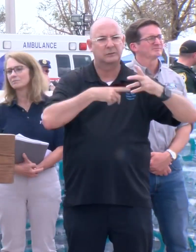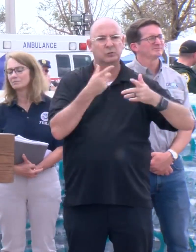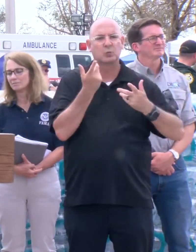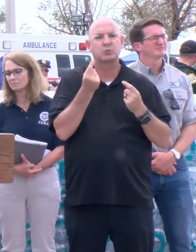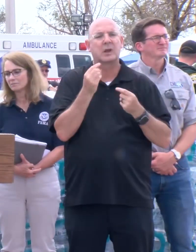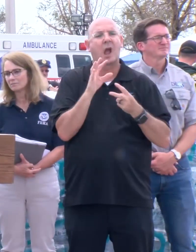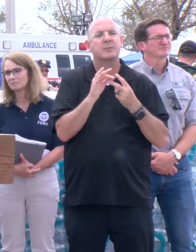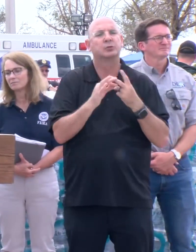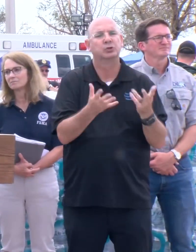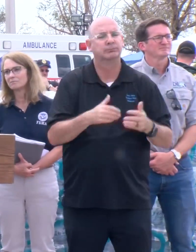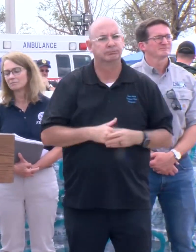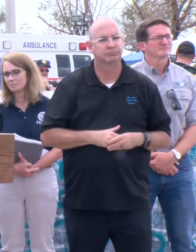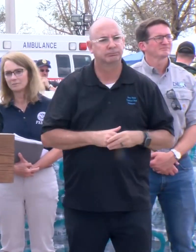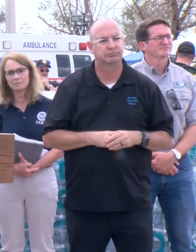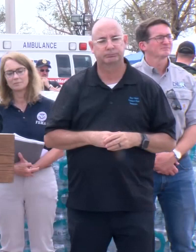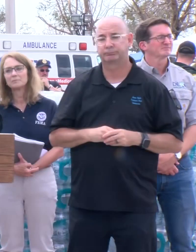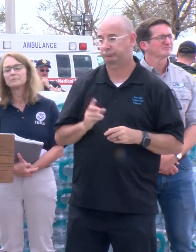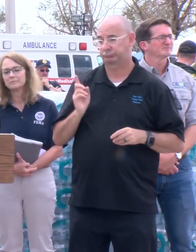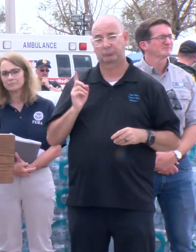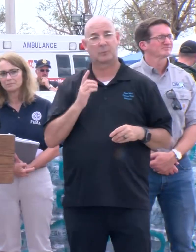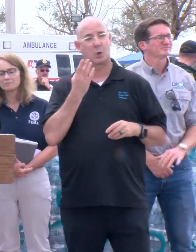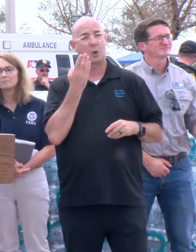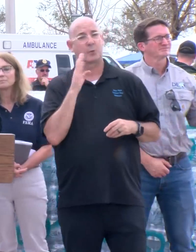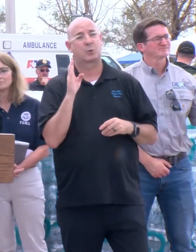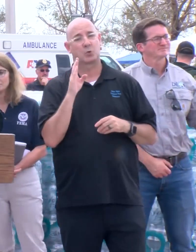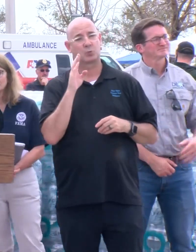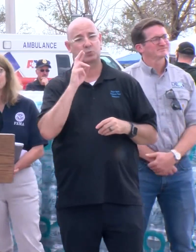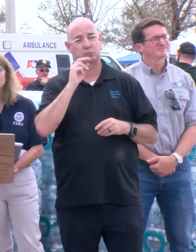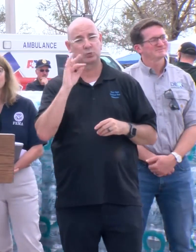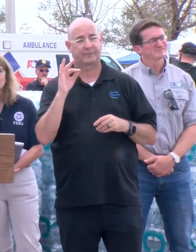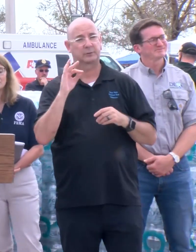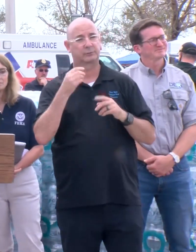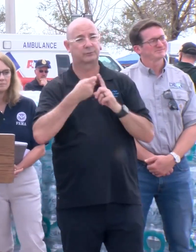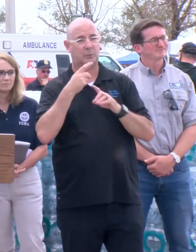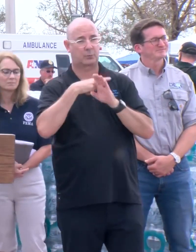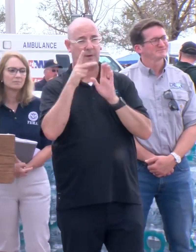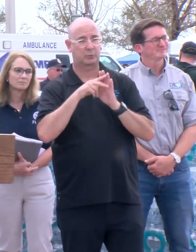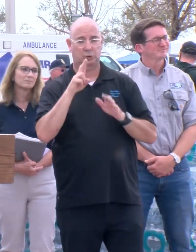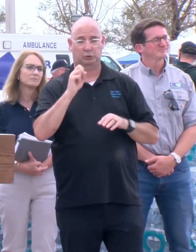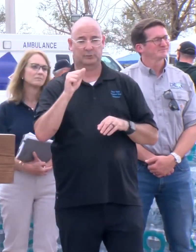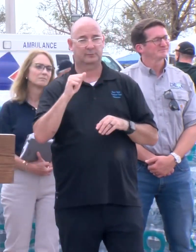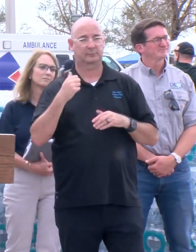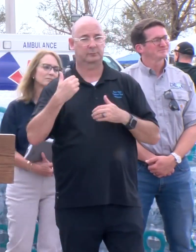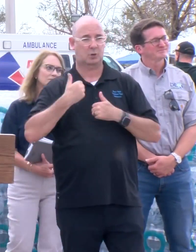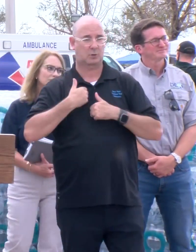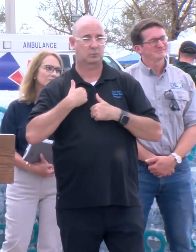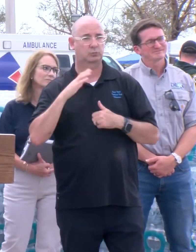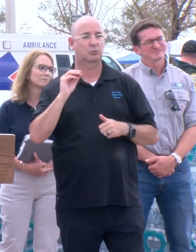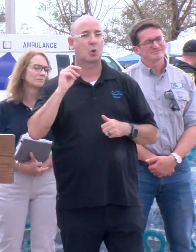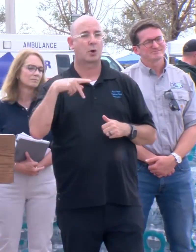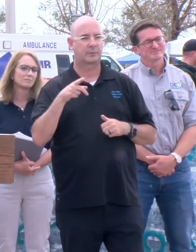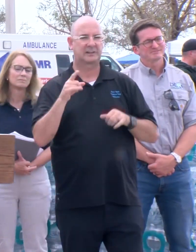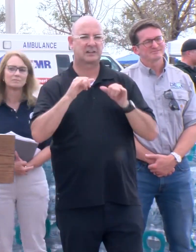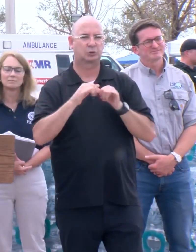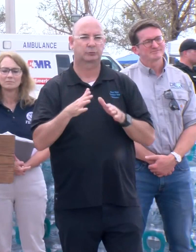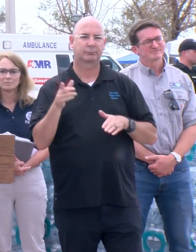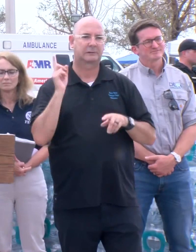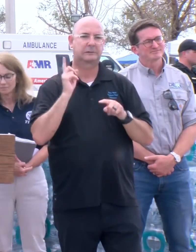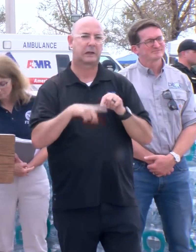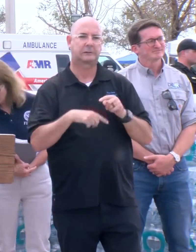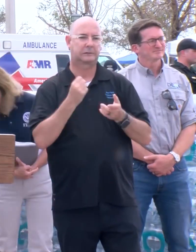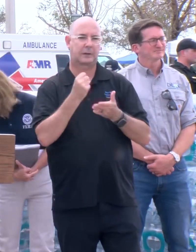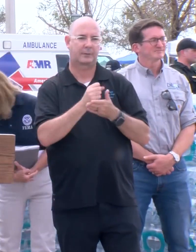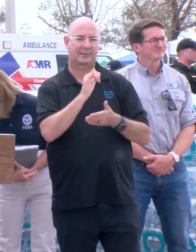Yeah, so the Blue Roof program from the U.S. Army Corps of Engineers cannot get into that type of situation. What we would recommend them do is, you